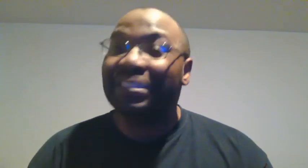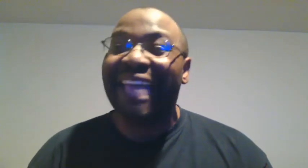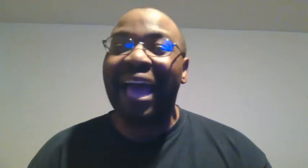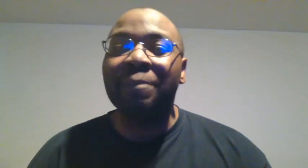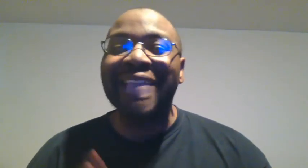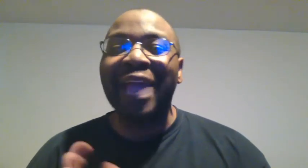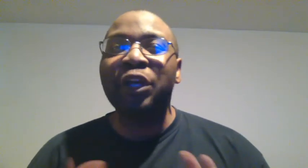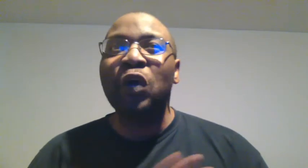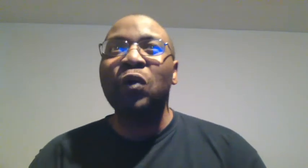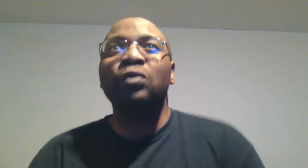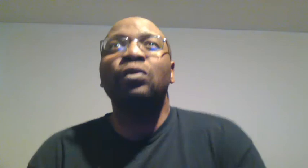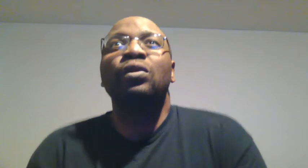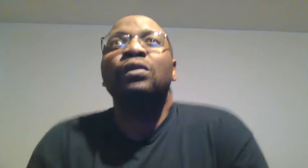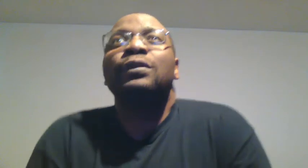Sometimes I know